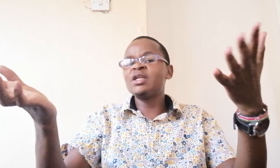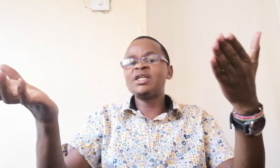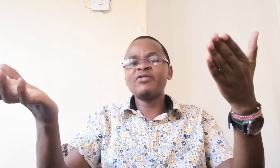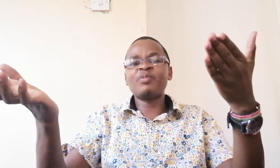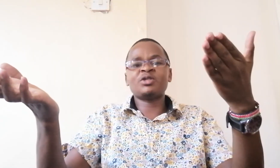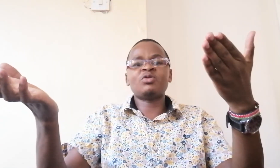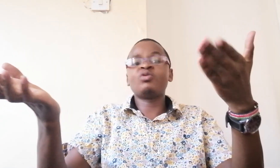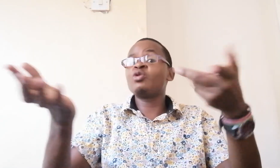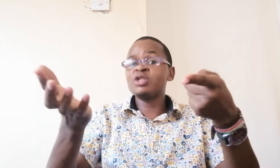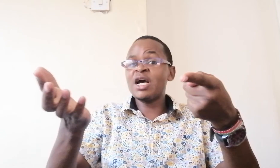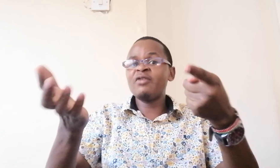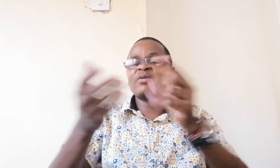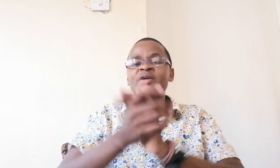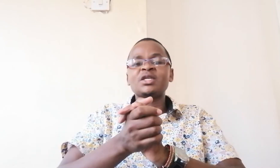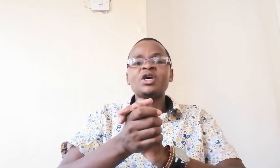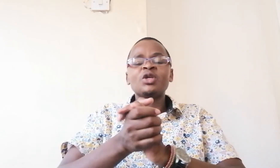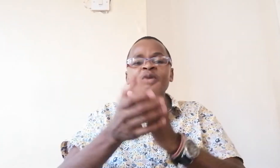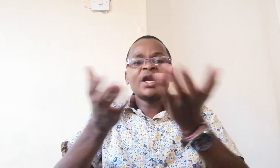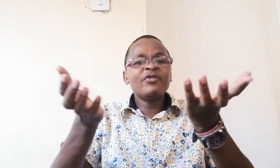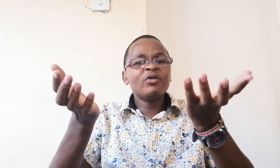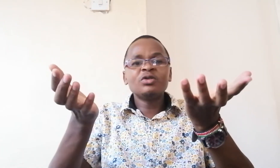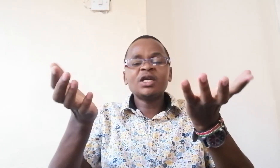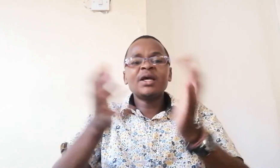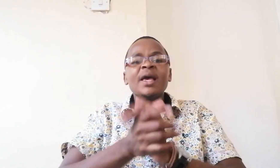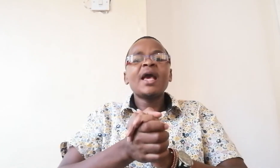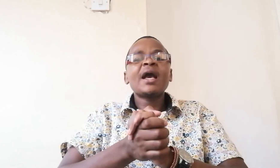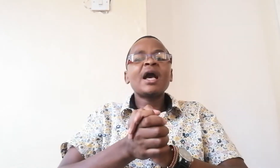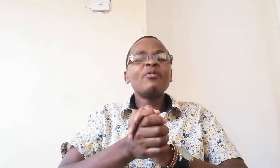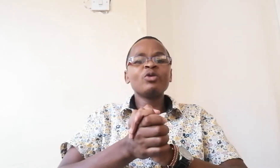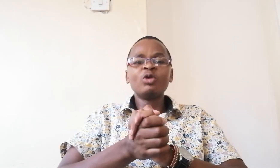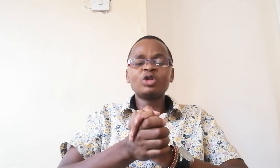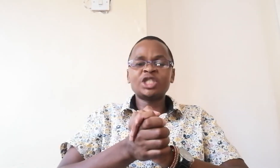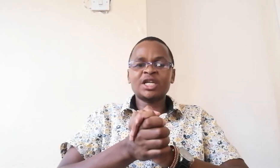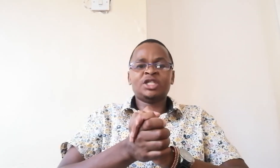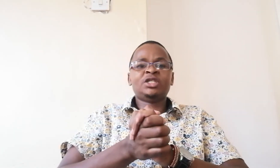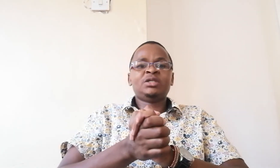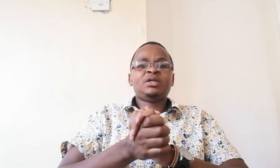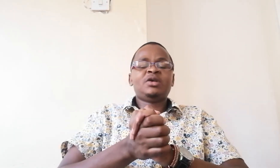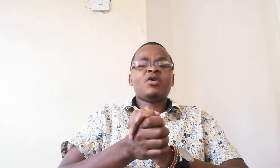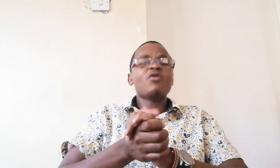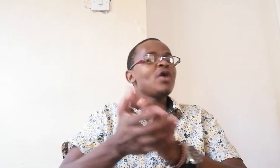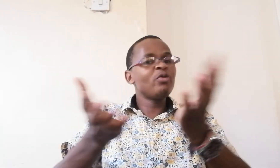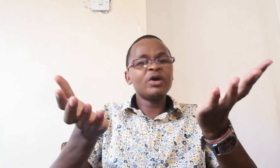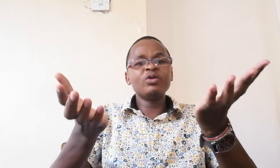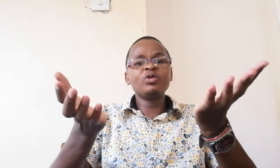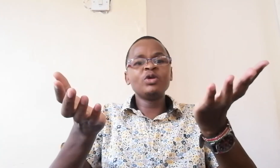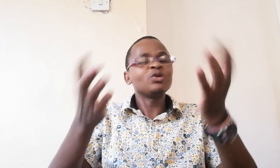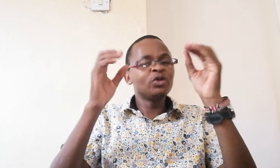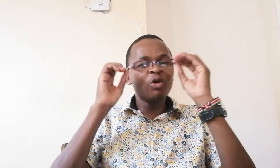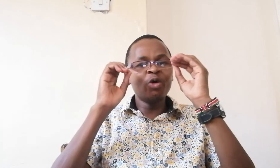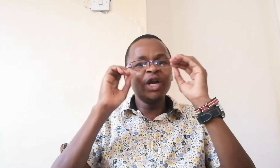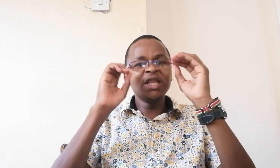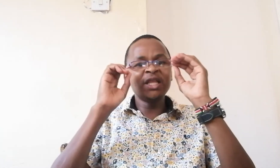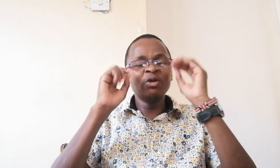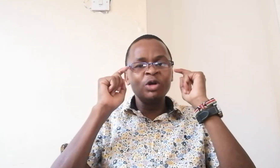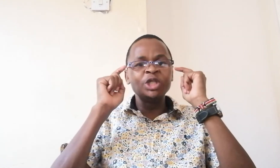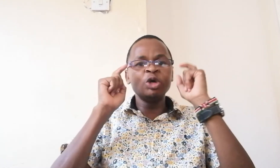any deaf person with those alphabets. You can, if you want to tell them, come we go to church, how can you do it with only the knowledge of